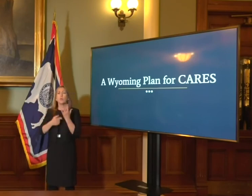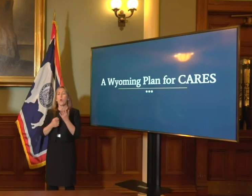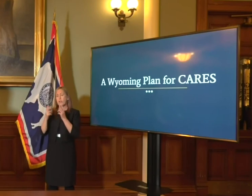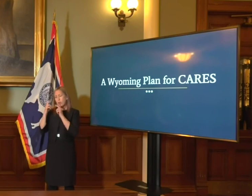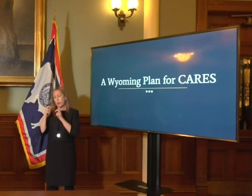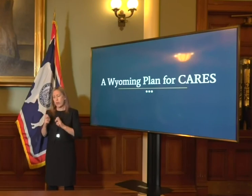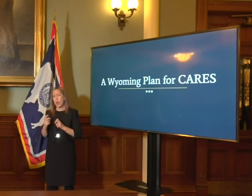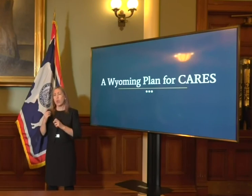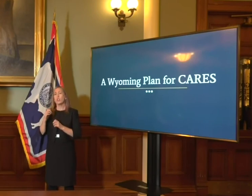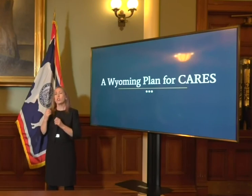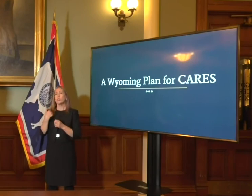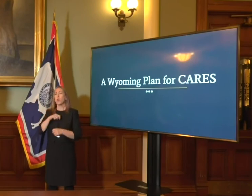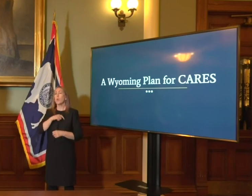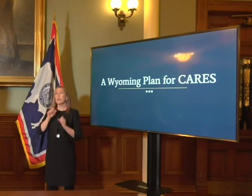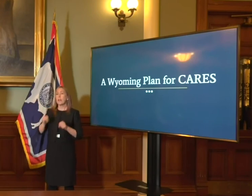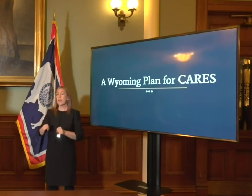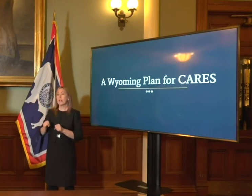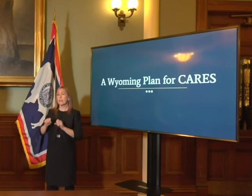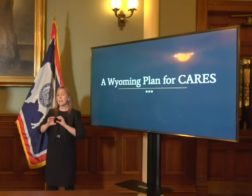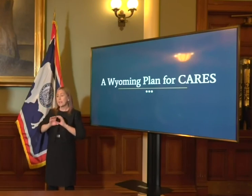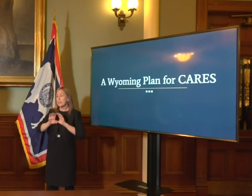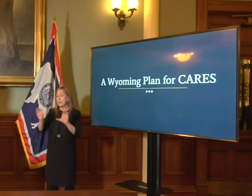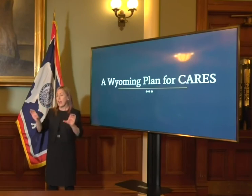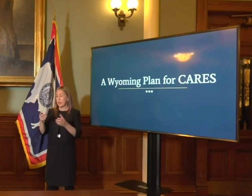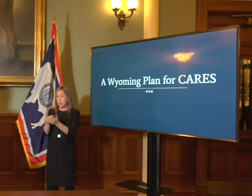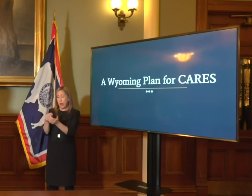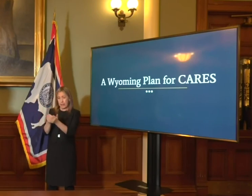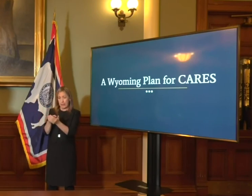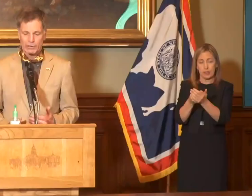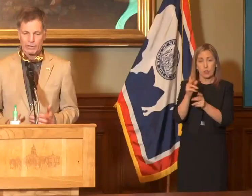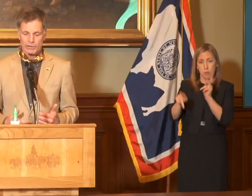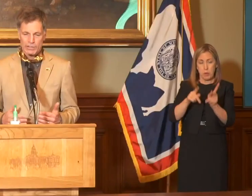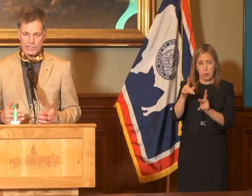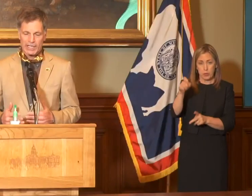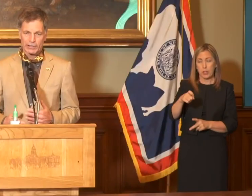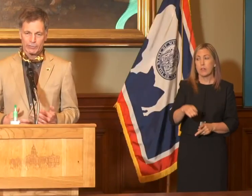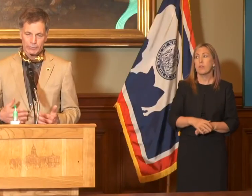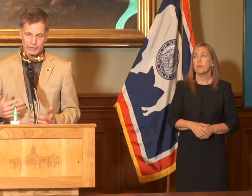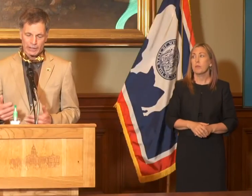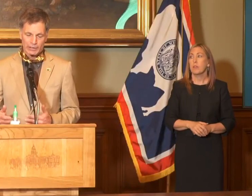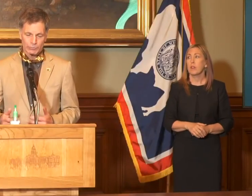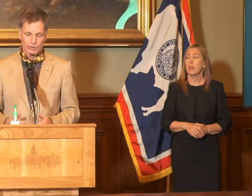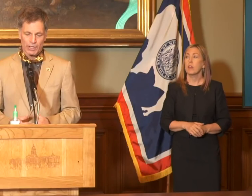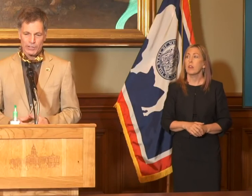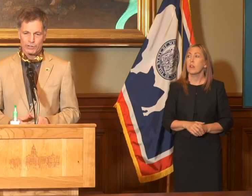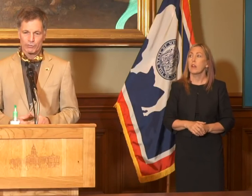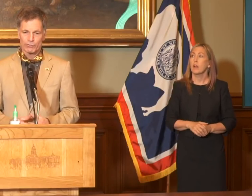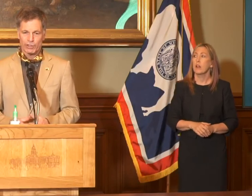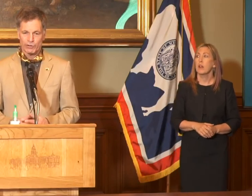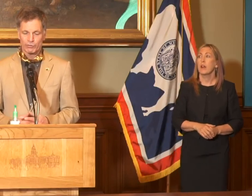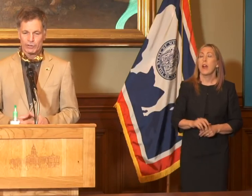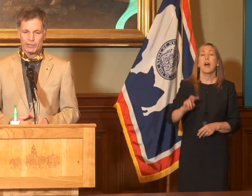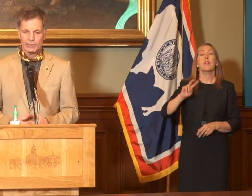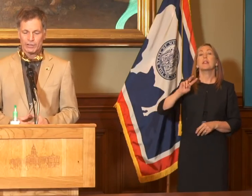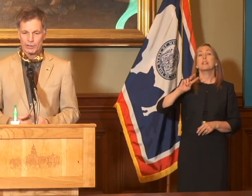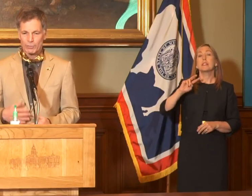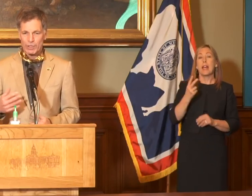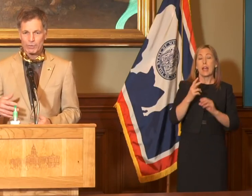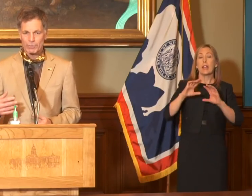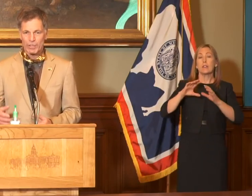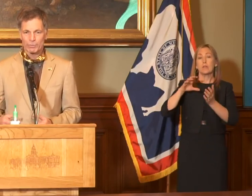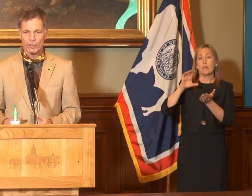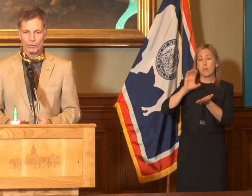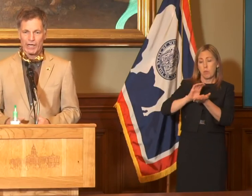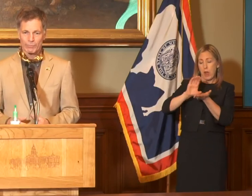of so we can get the money to people who need it the most? Right. So the second tranche of